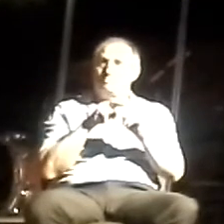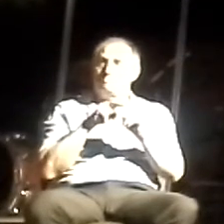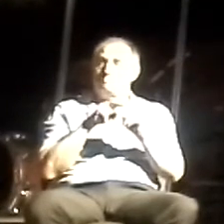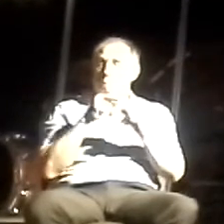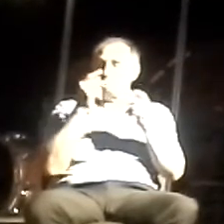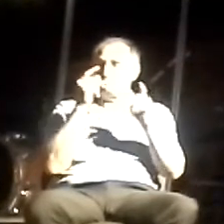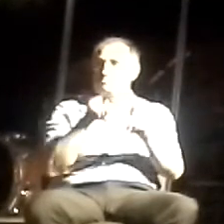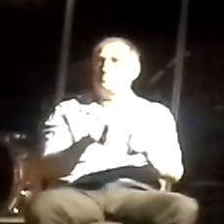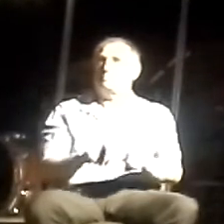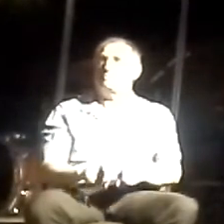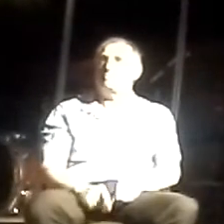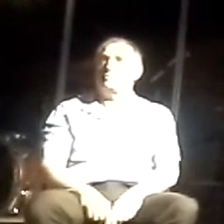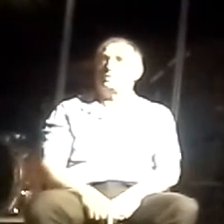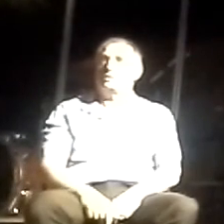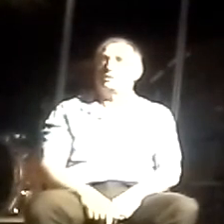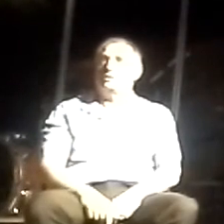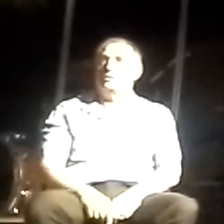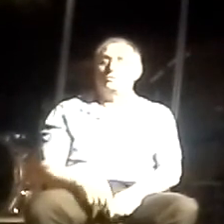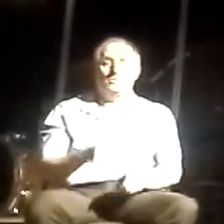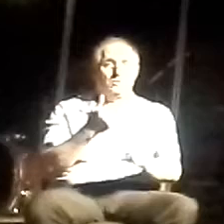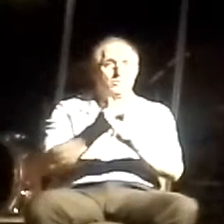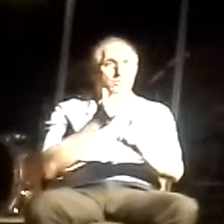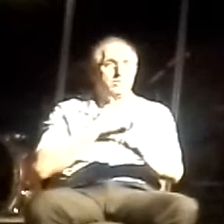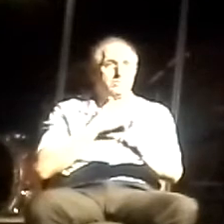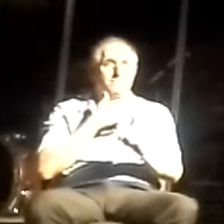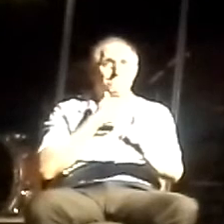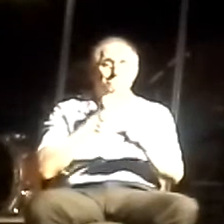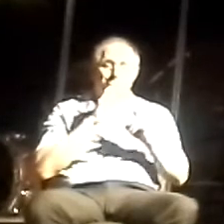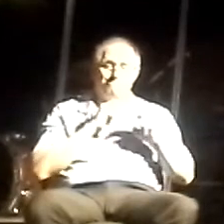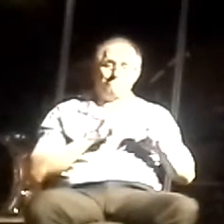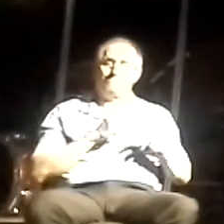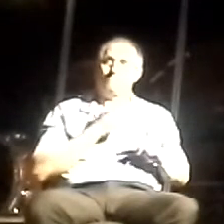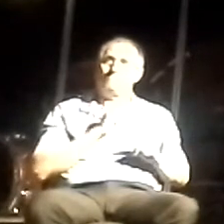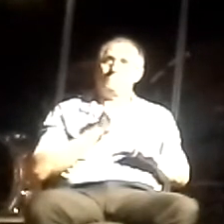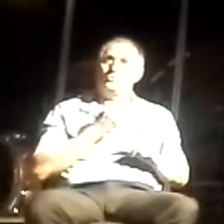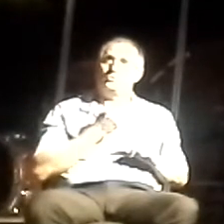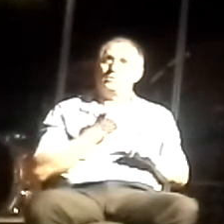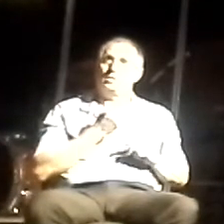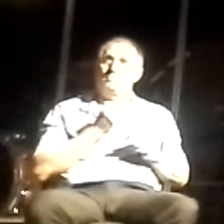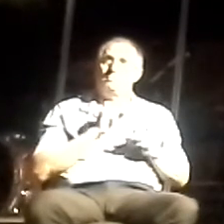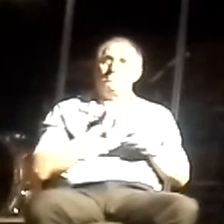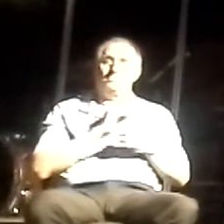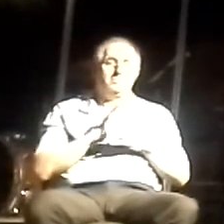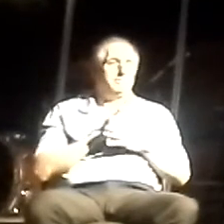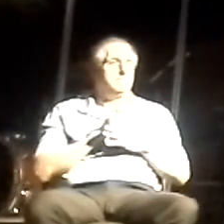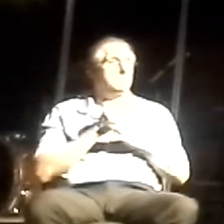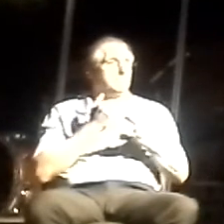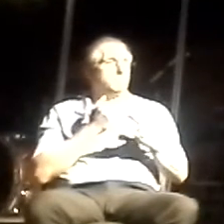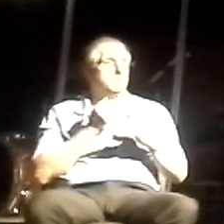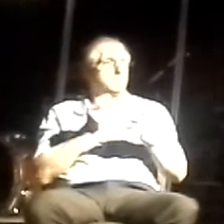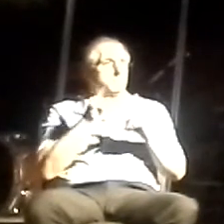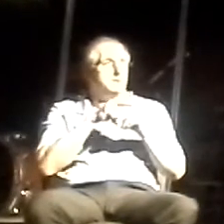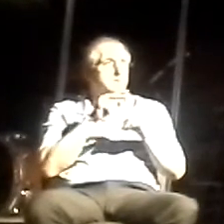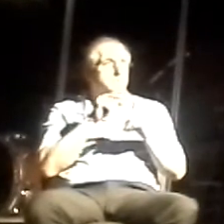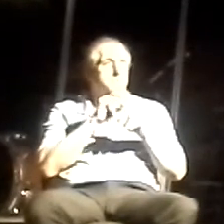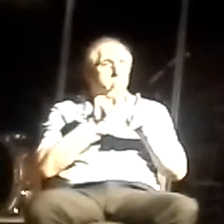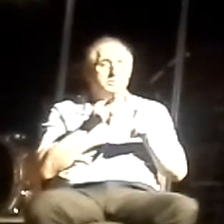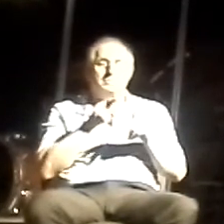the room? Yeah. Look at your own heart first. And before you apply this to someone, pray.